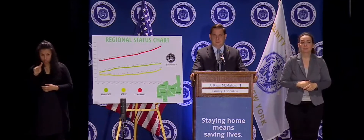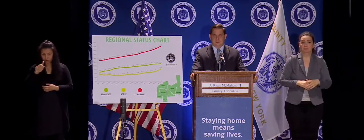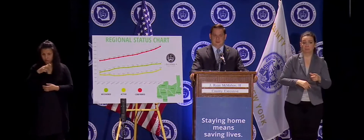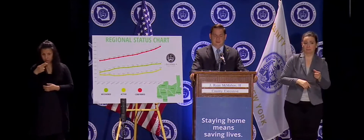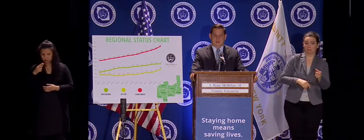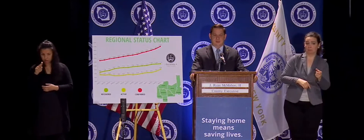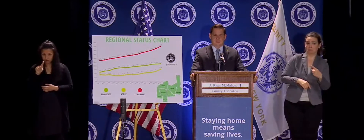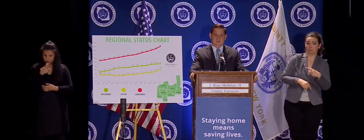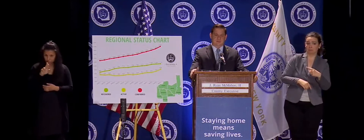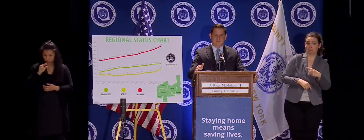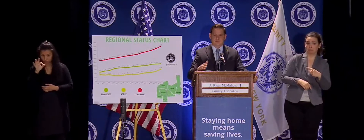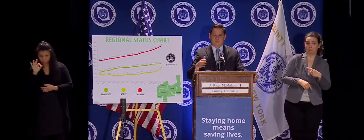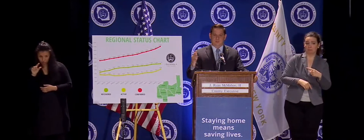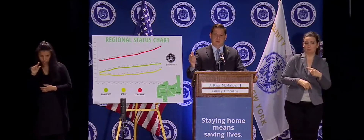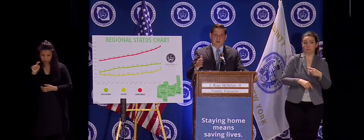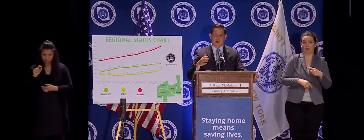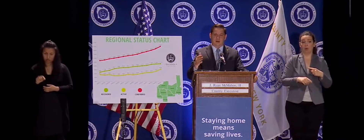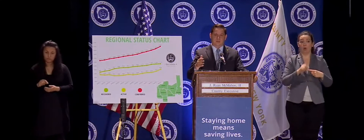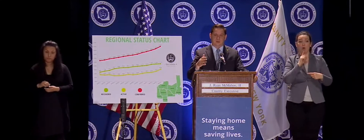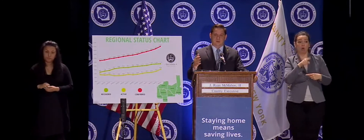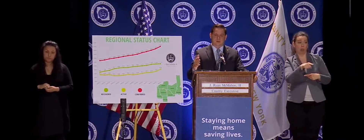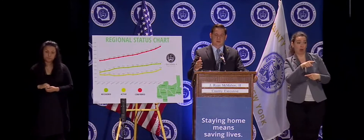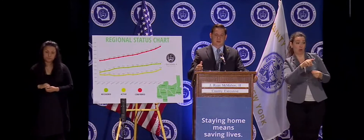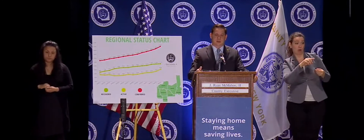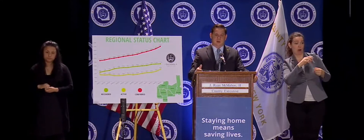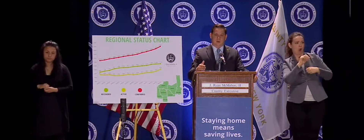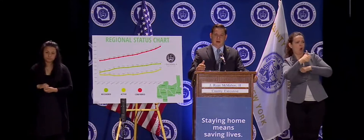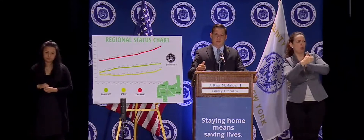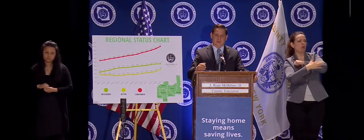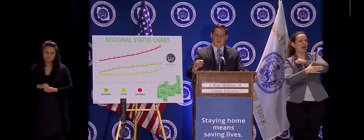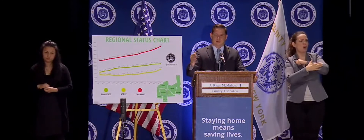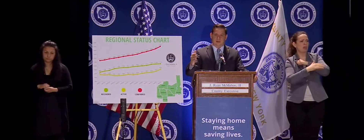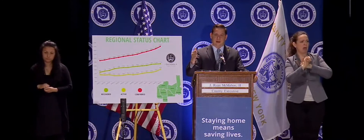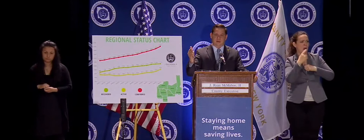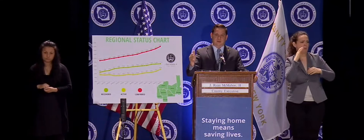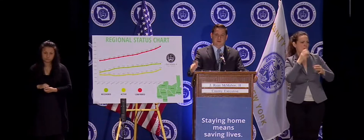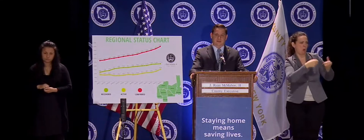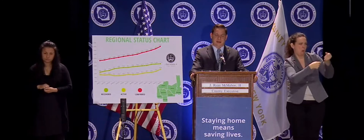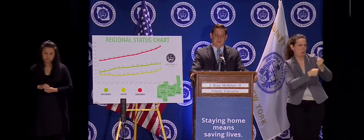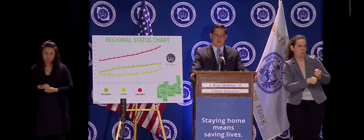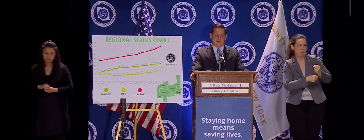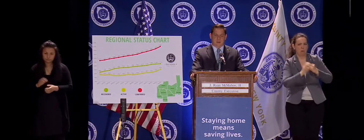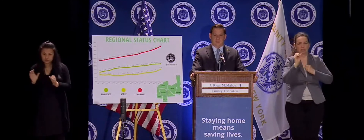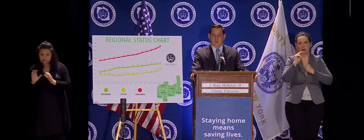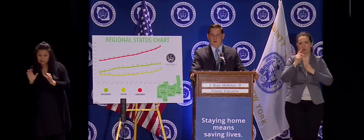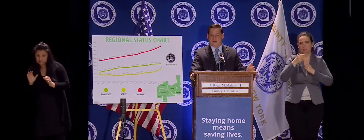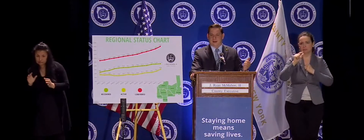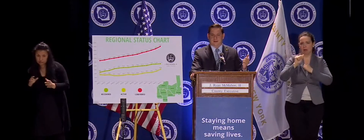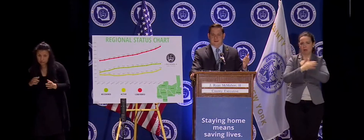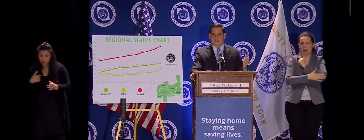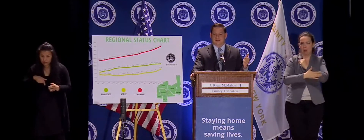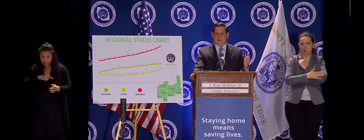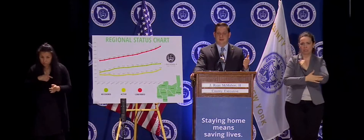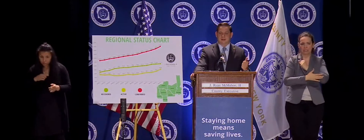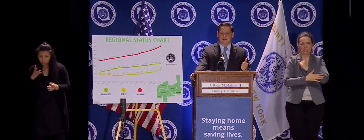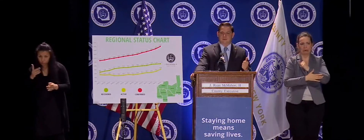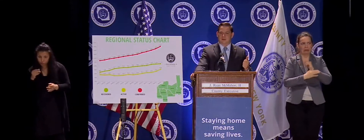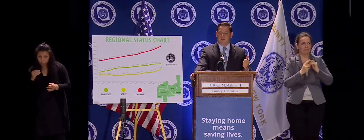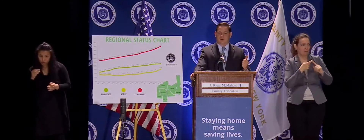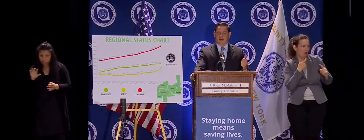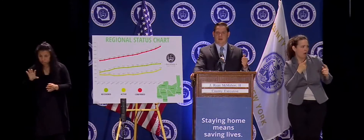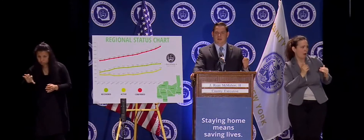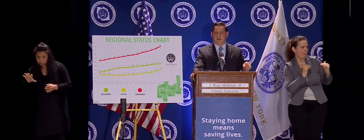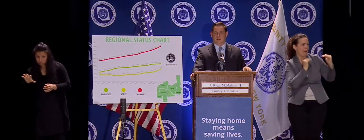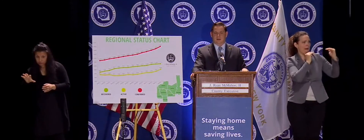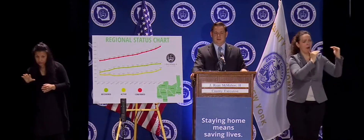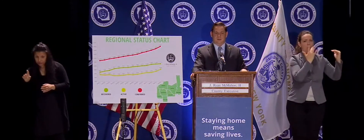data is going to, if we're meeting our numbers, that will help get the other counties over the top. Remember, Cortland County, very